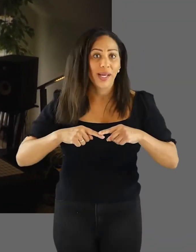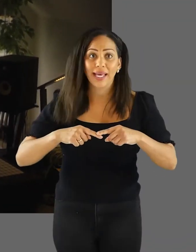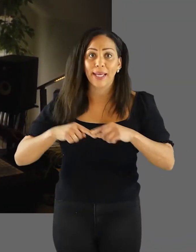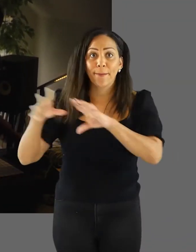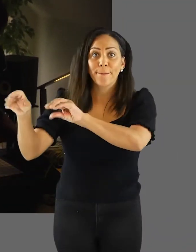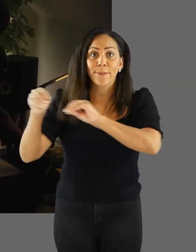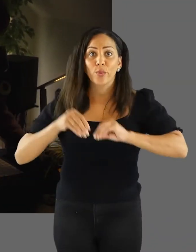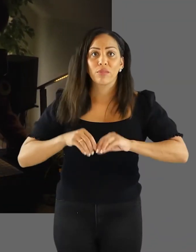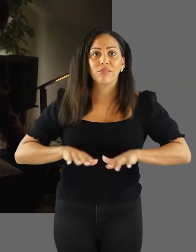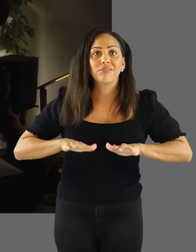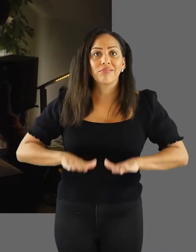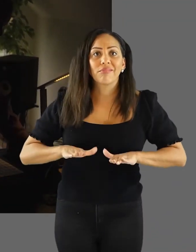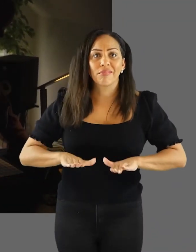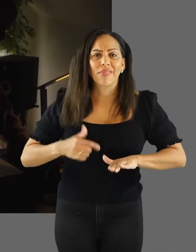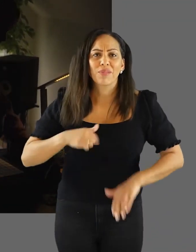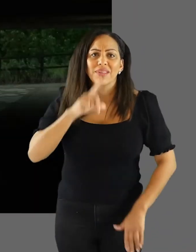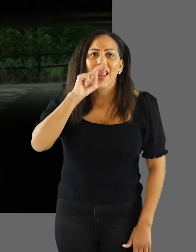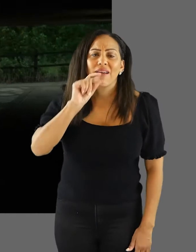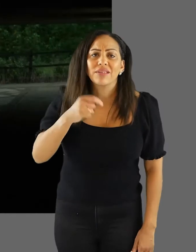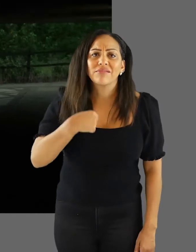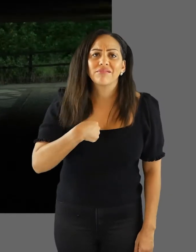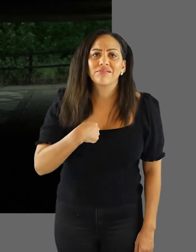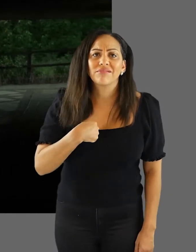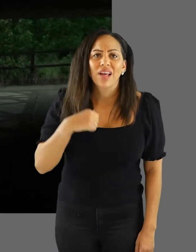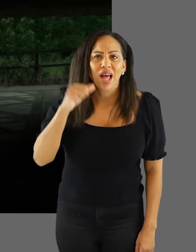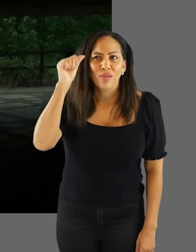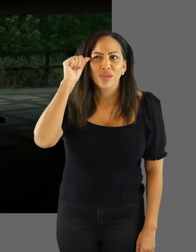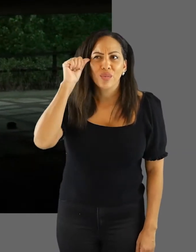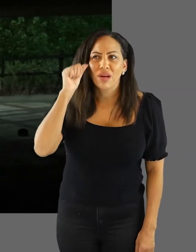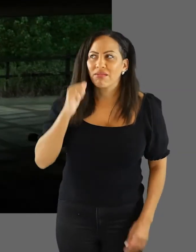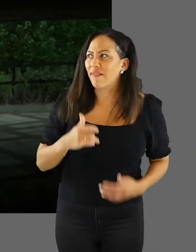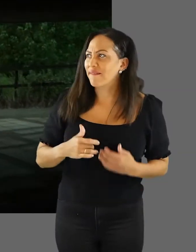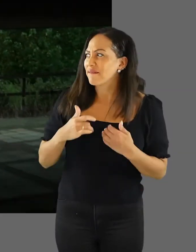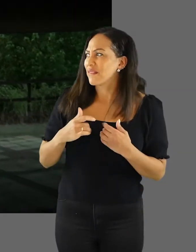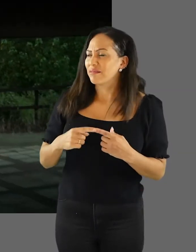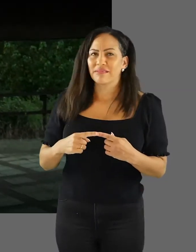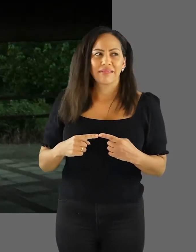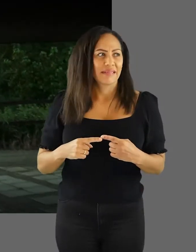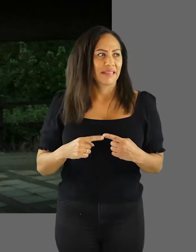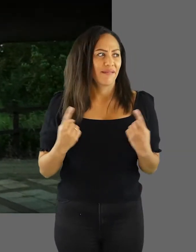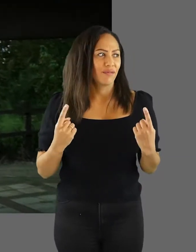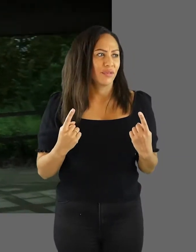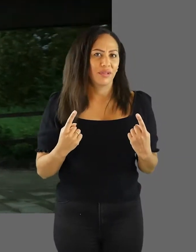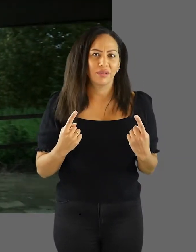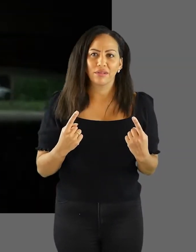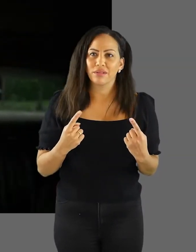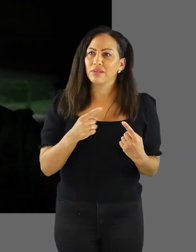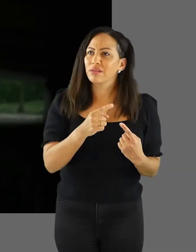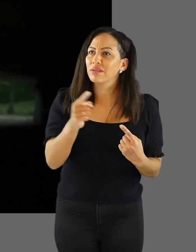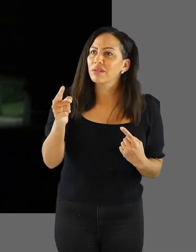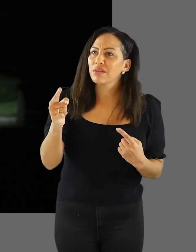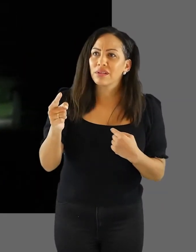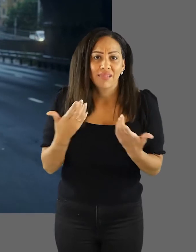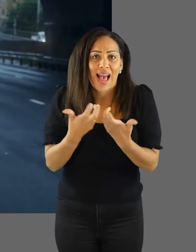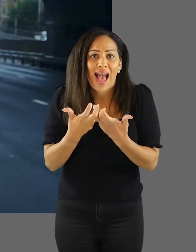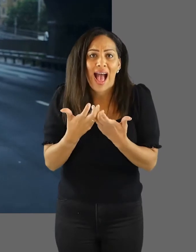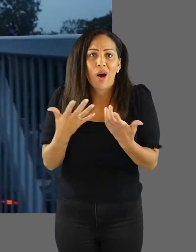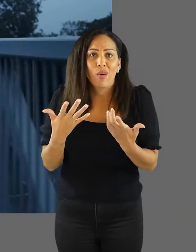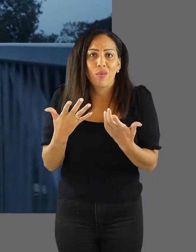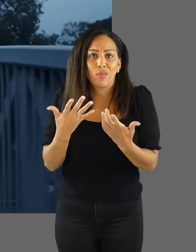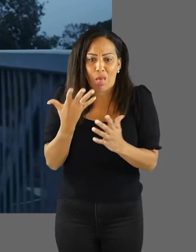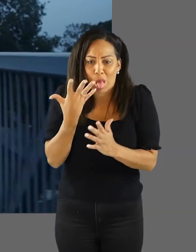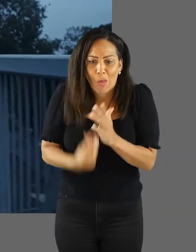When we moved to this country, I was 11. I was very aware of feeling different. My